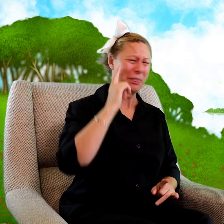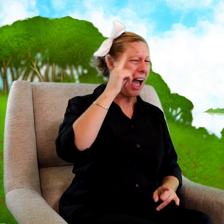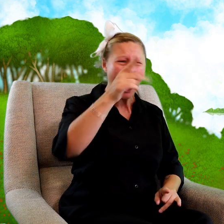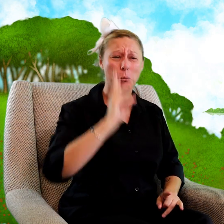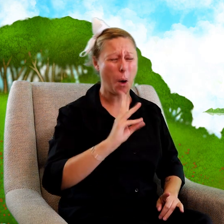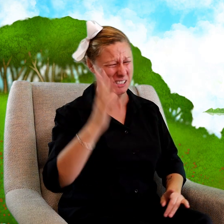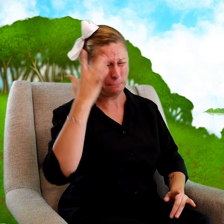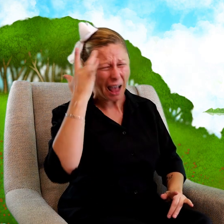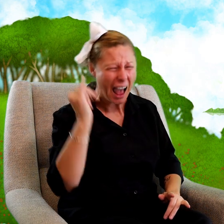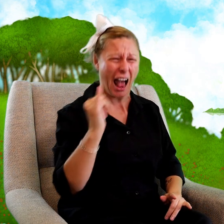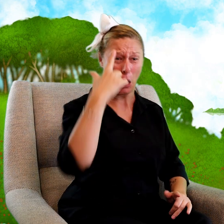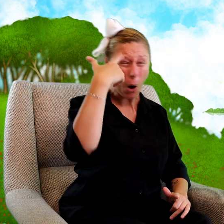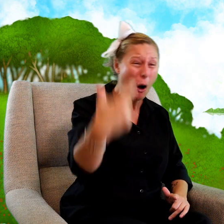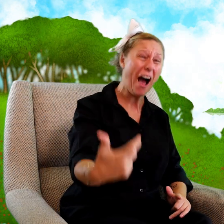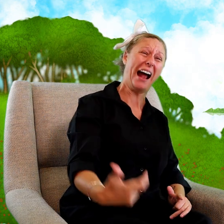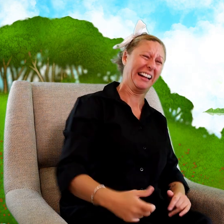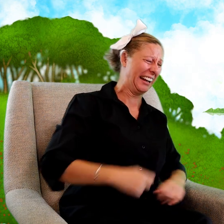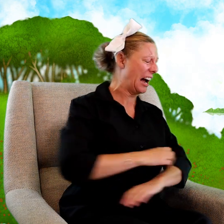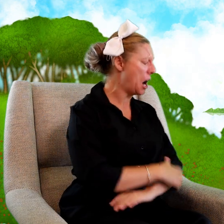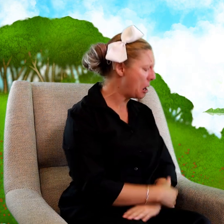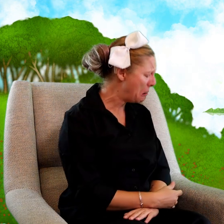That was an even worse idea. Yeah!